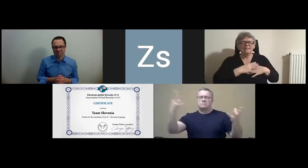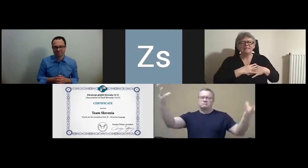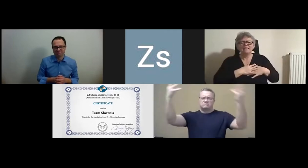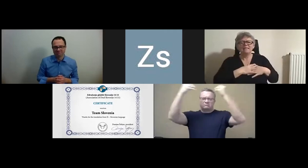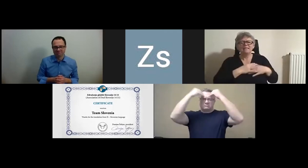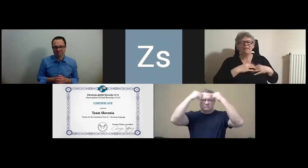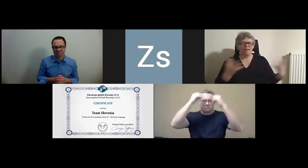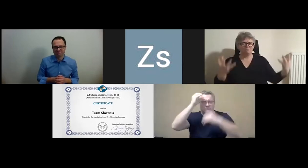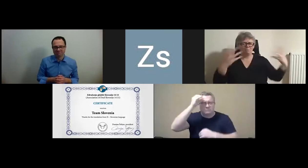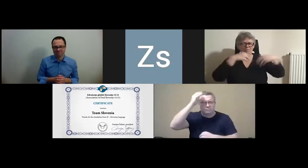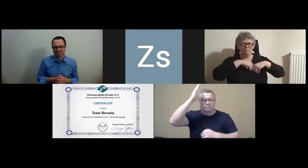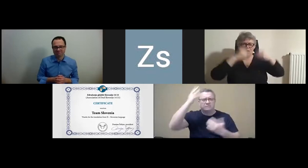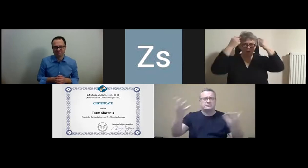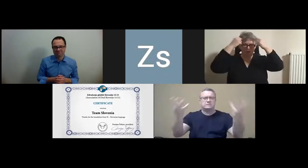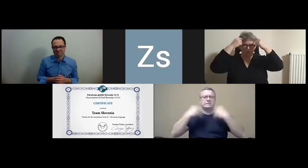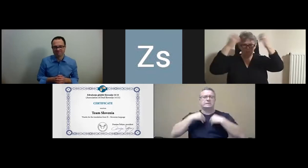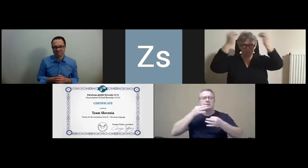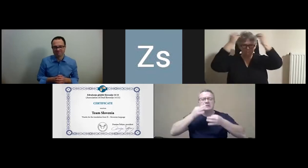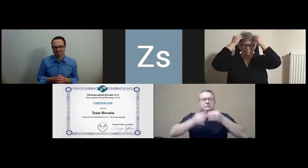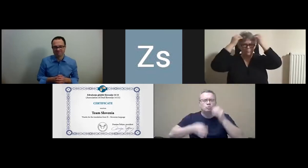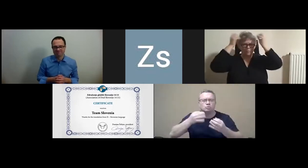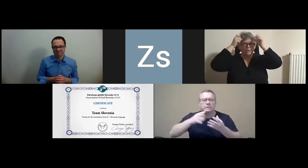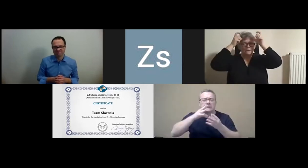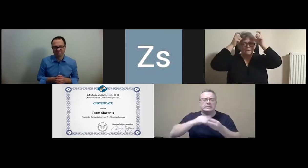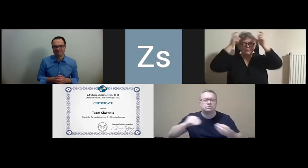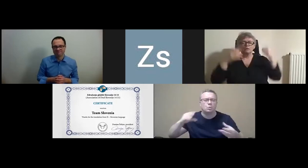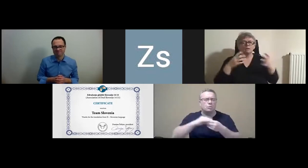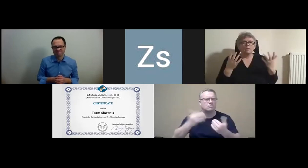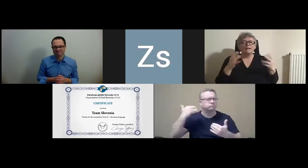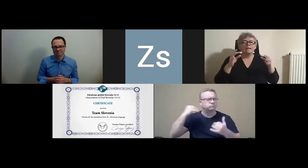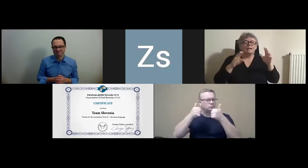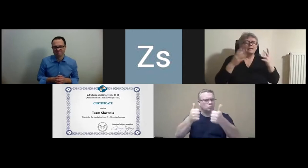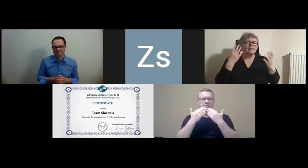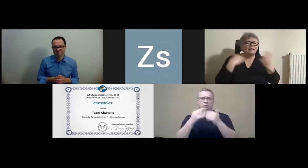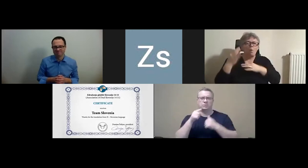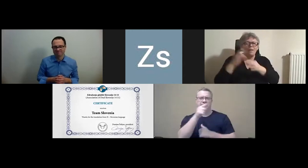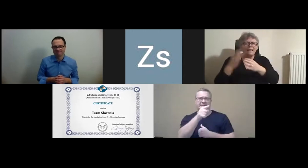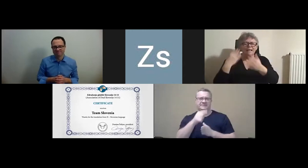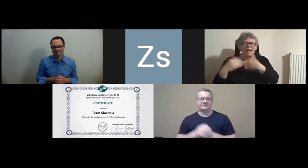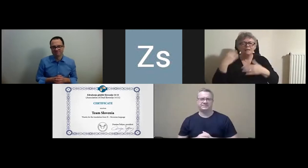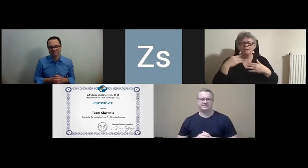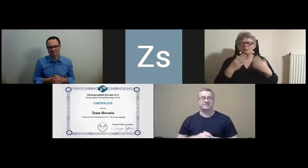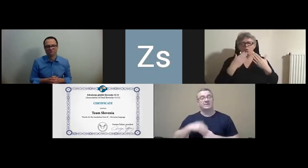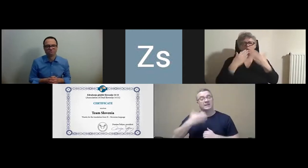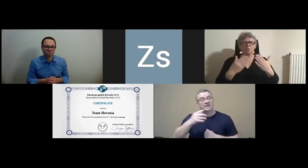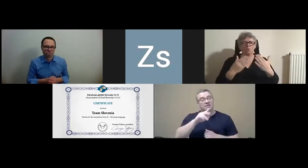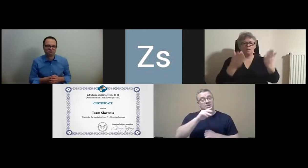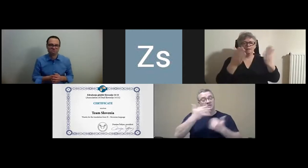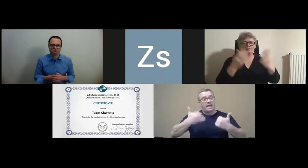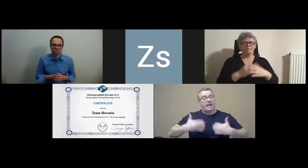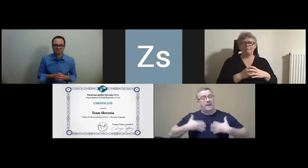interpret from international sign to Slovenian sign language. Thank you for sharing your